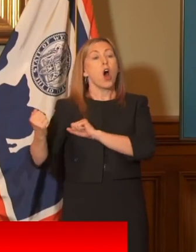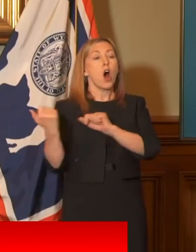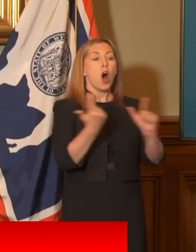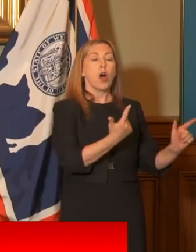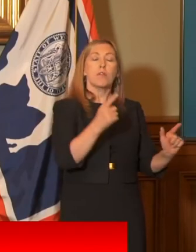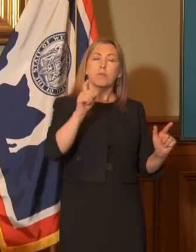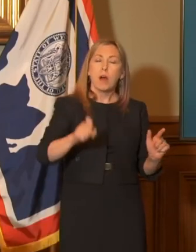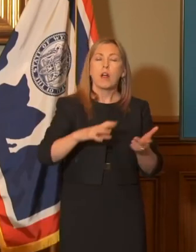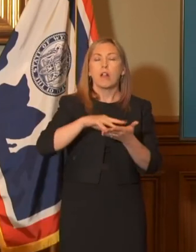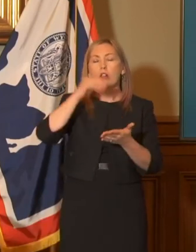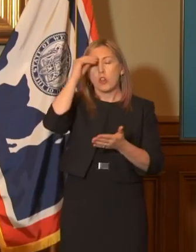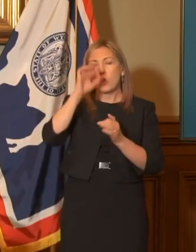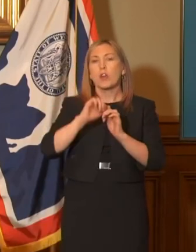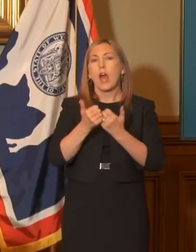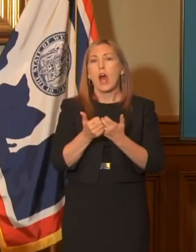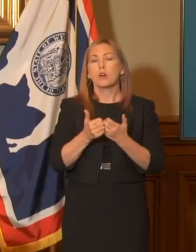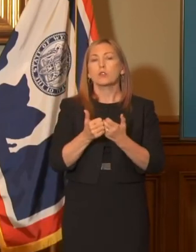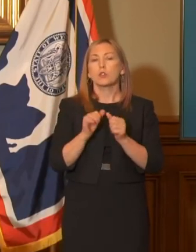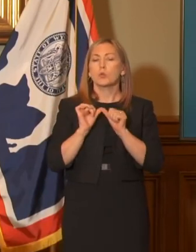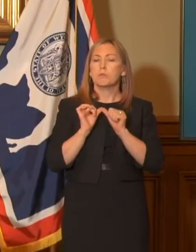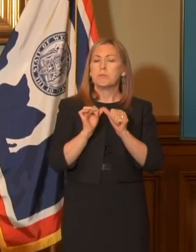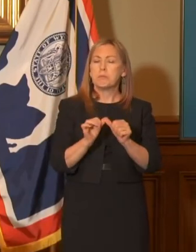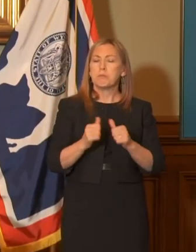live with COVID.